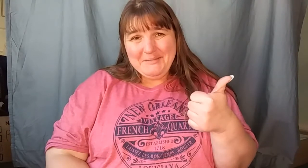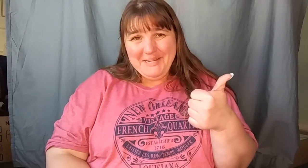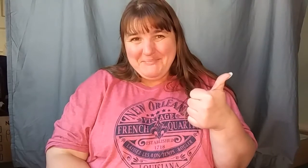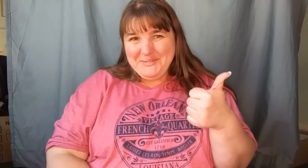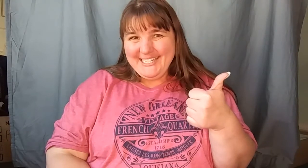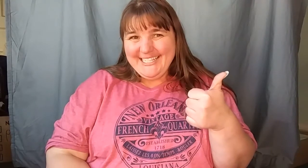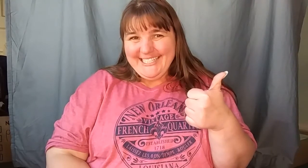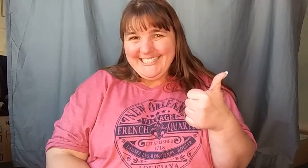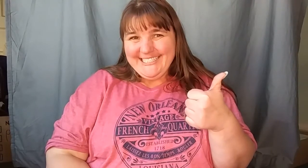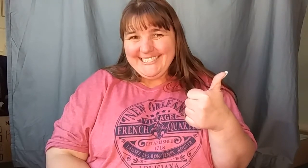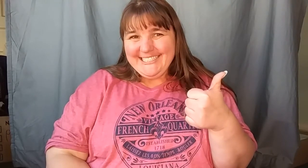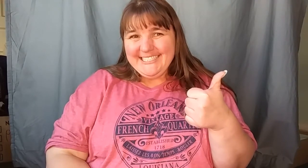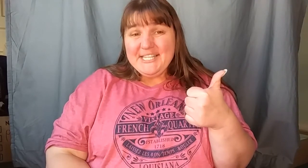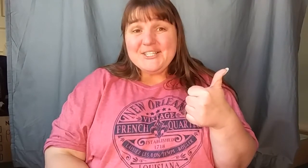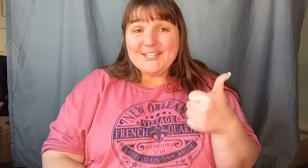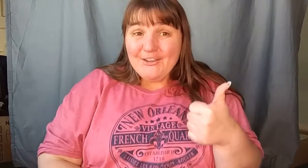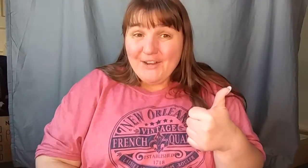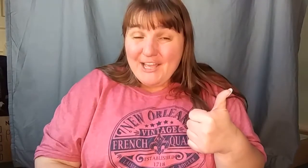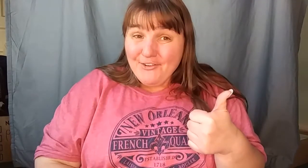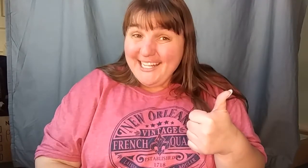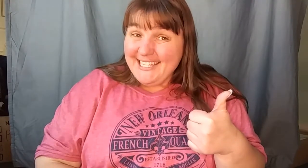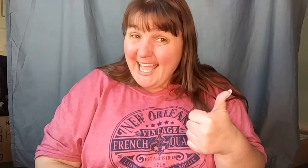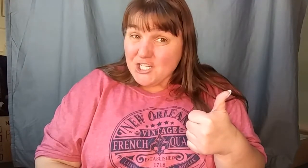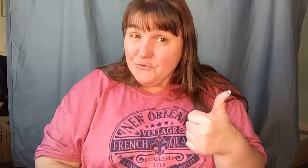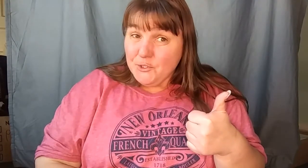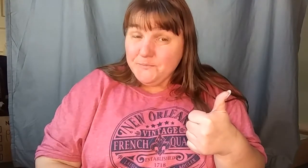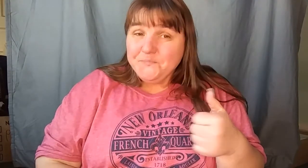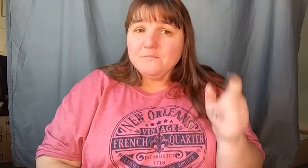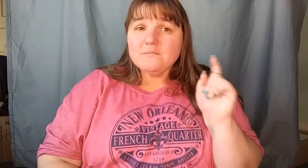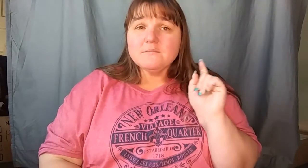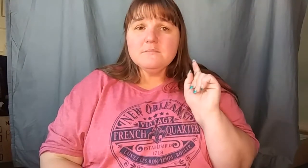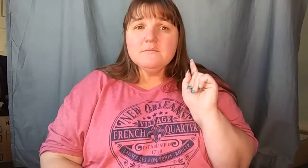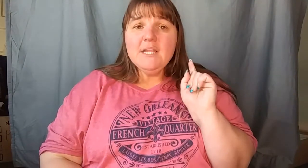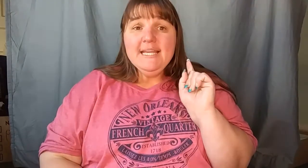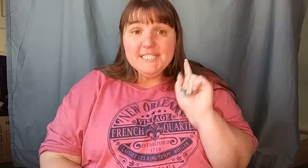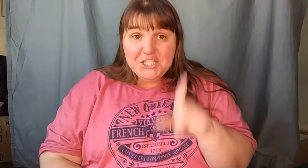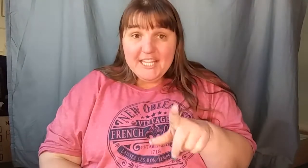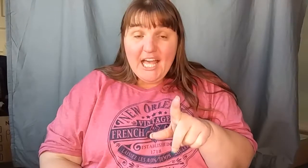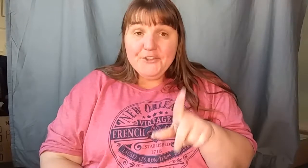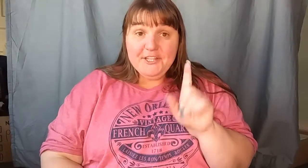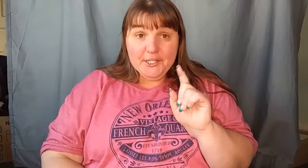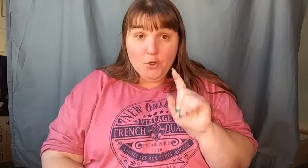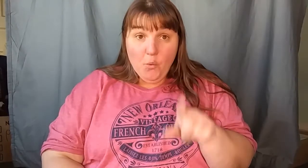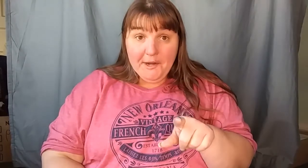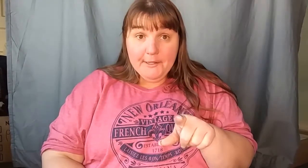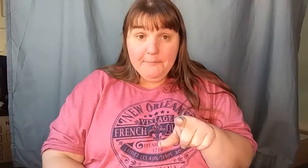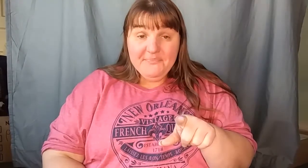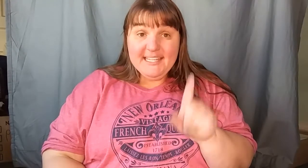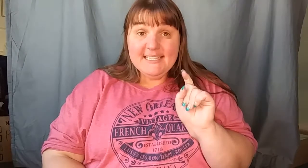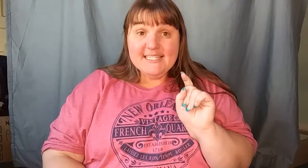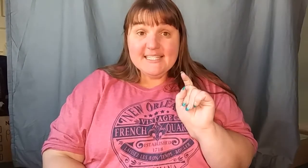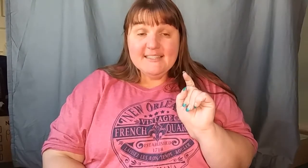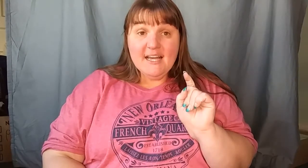in my book. So, you're ever in Nashville, check out the aquarium. It is in the